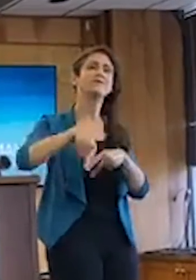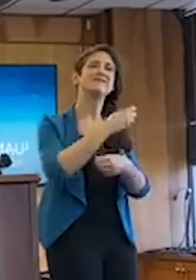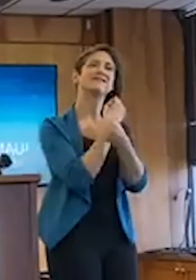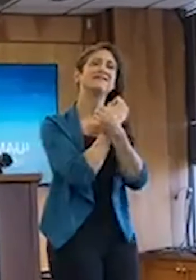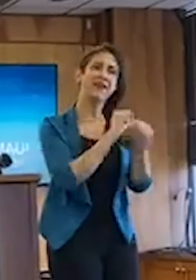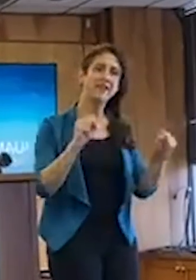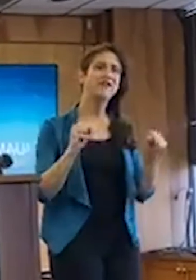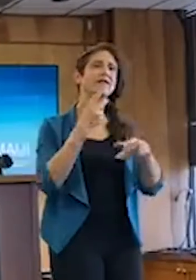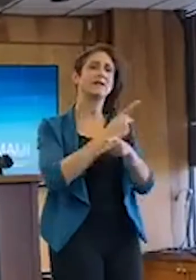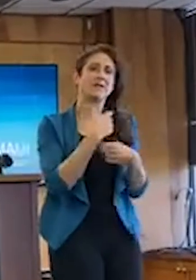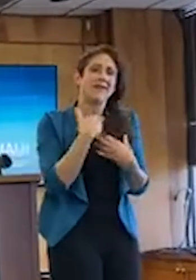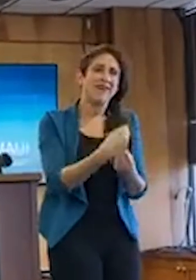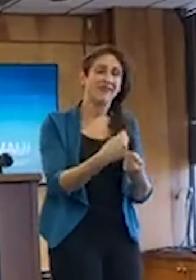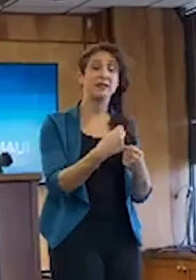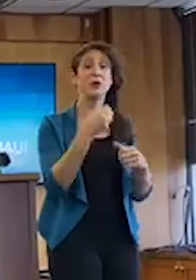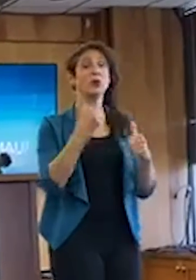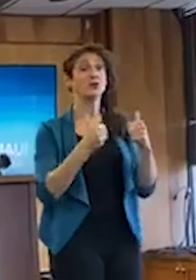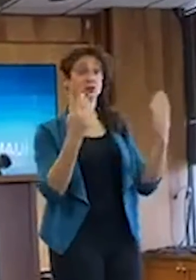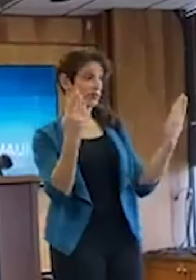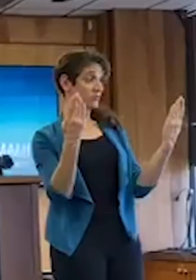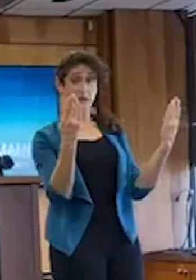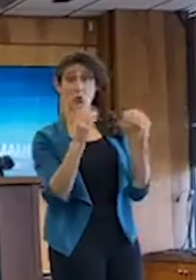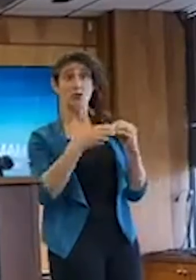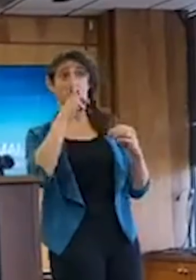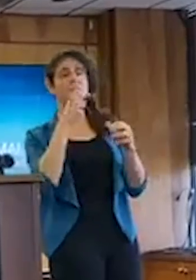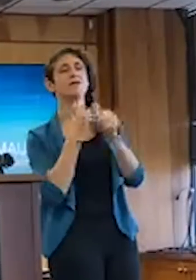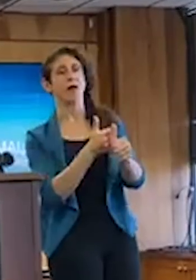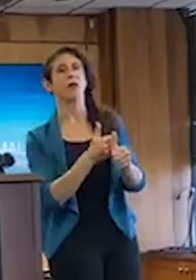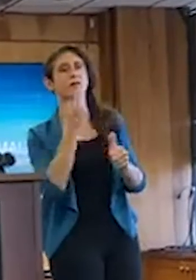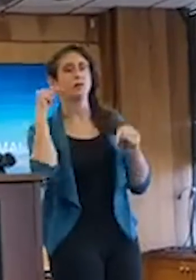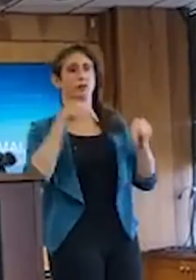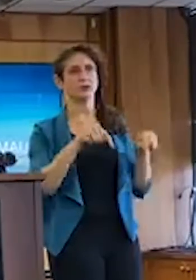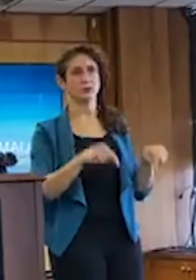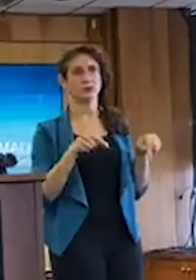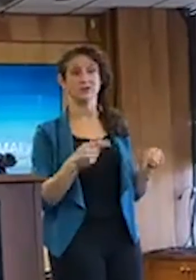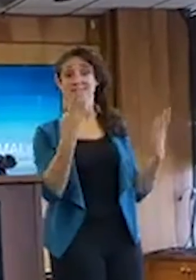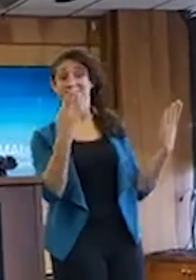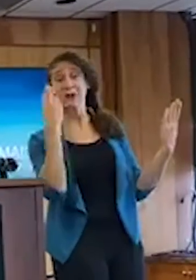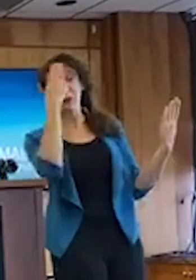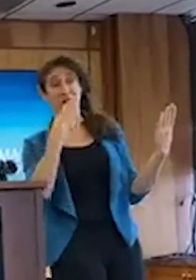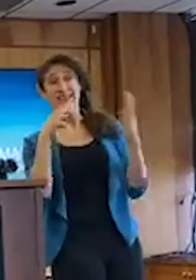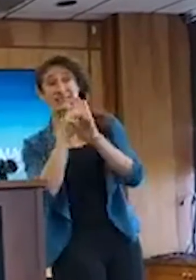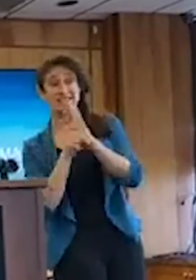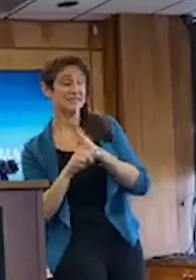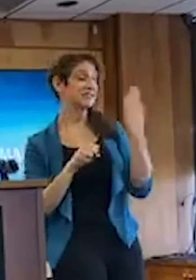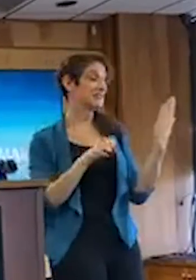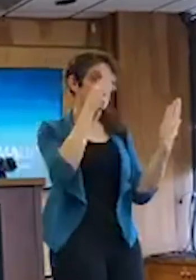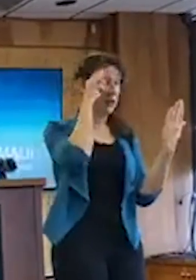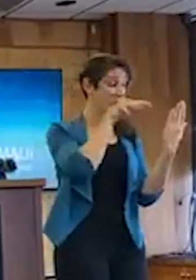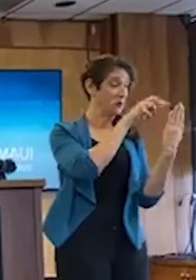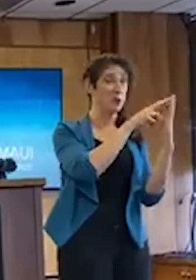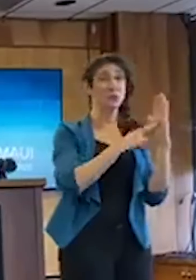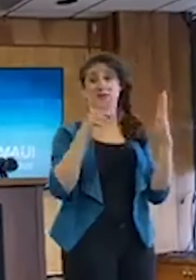whichever rule is stricter, it is the rule that is in effect for Maui County. The purpose of people staying home